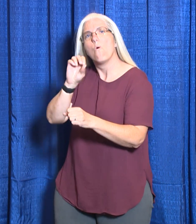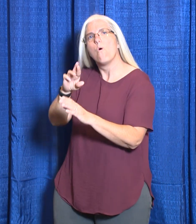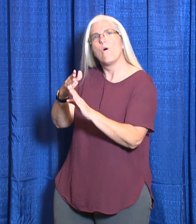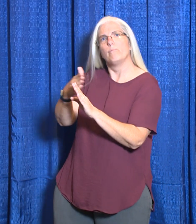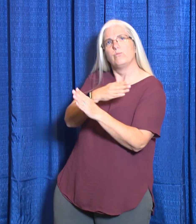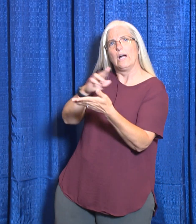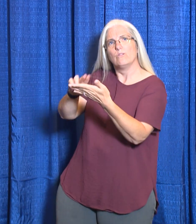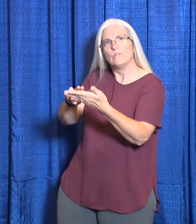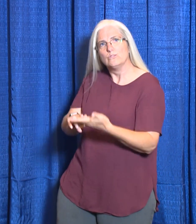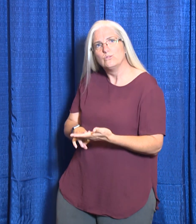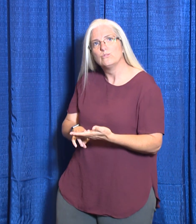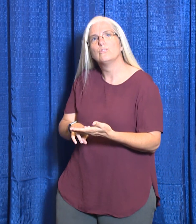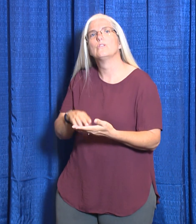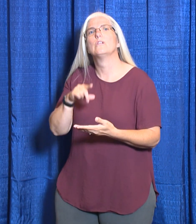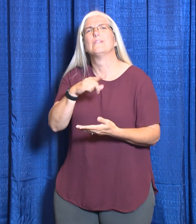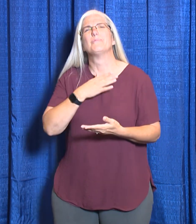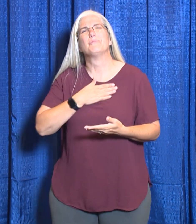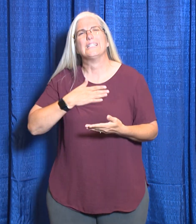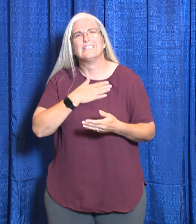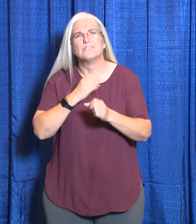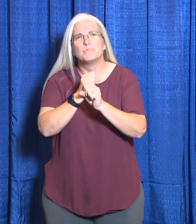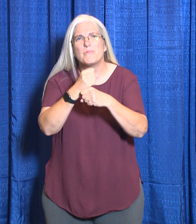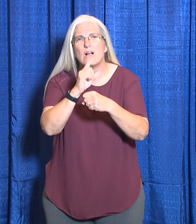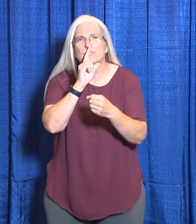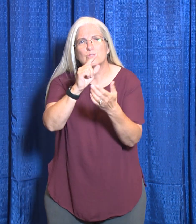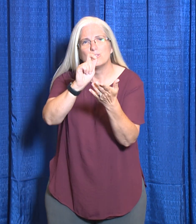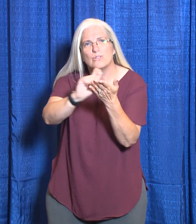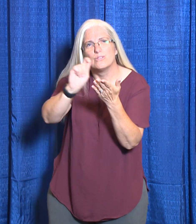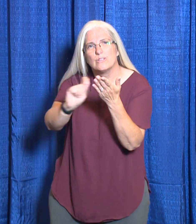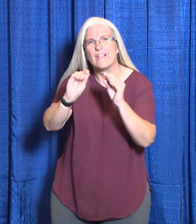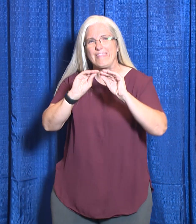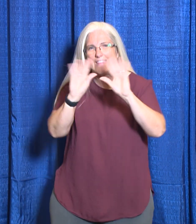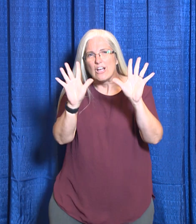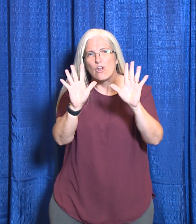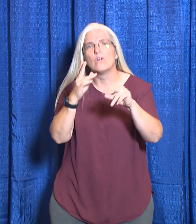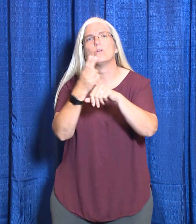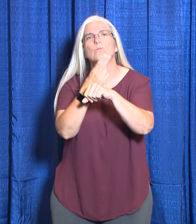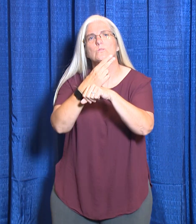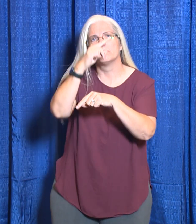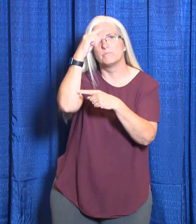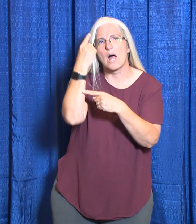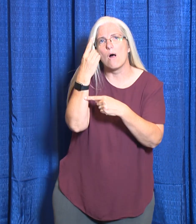registration/pre-registration application card, please make sure you write clearly using blue or black color ink.